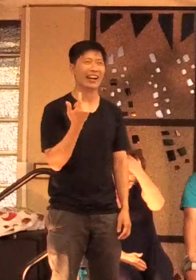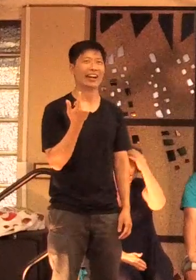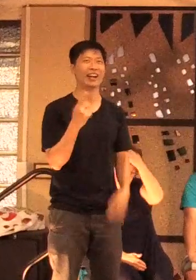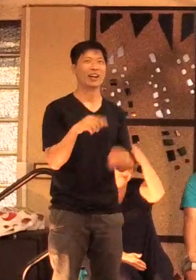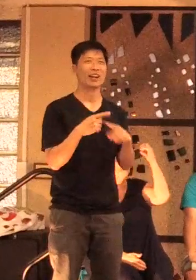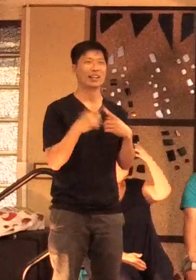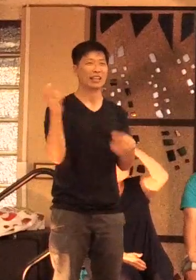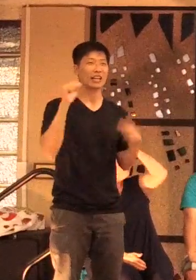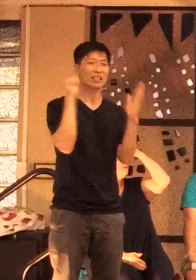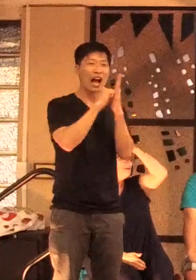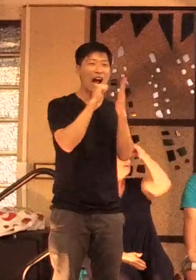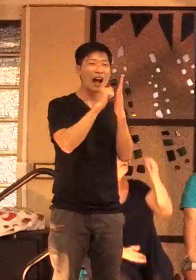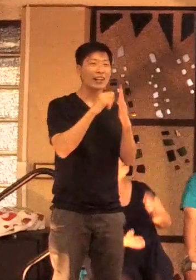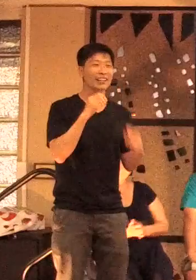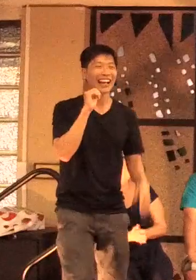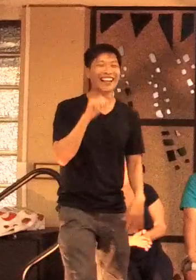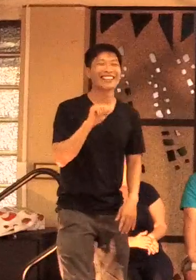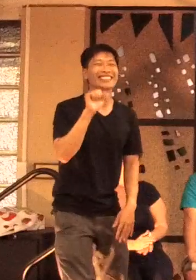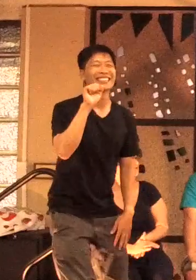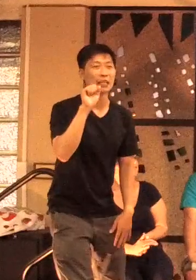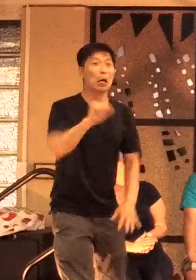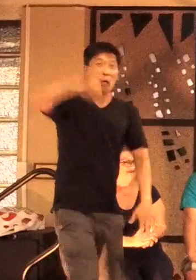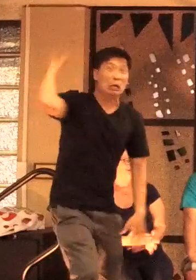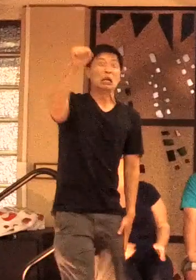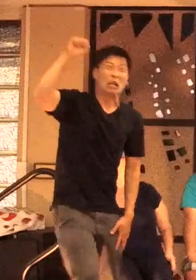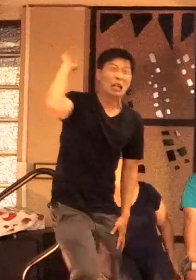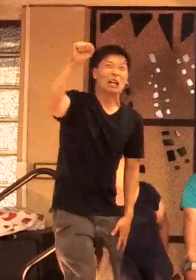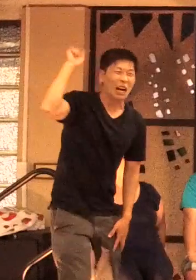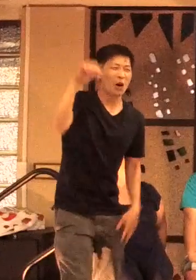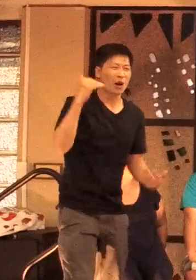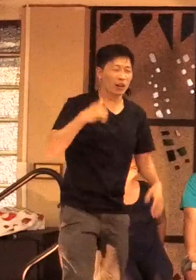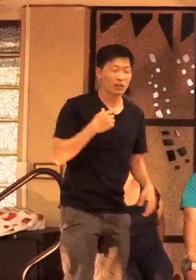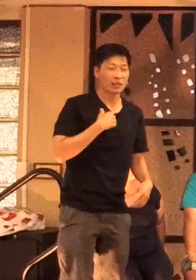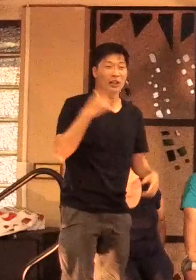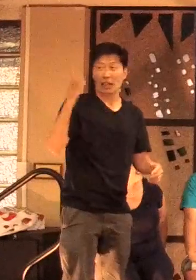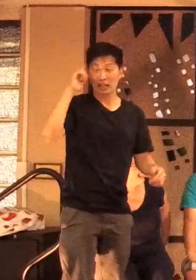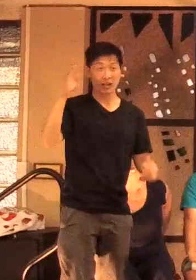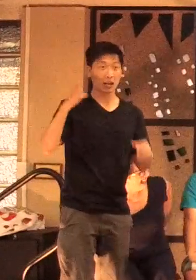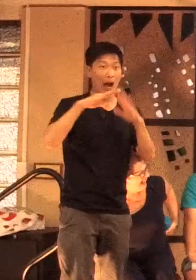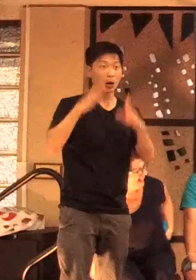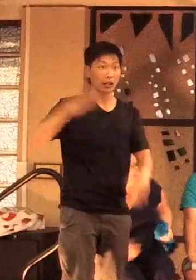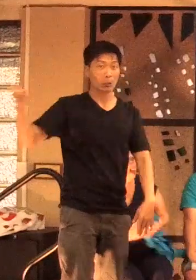Whenever they knock on the door, they knock really, really loud. I think they wake up all the neighbors.